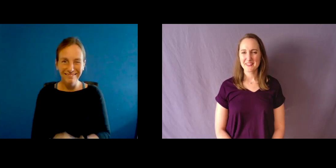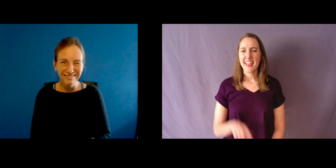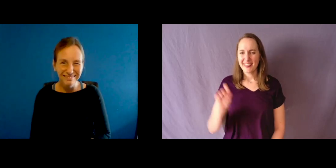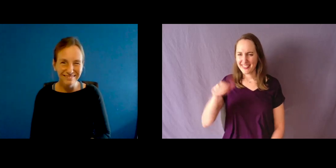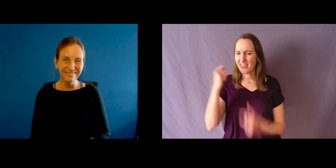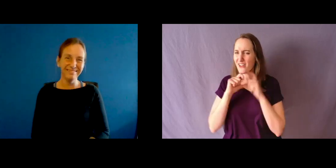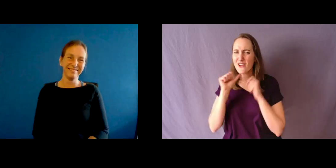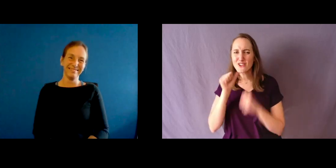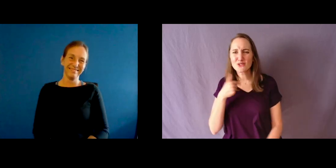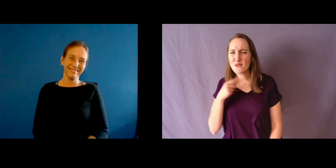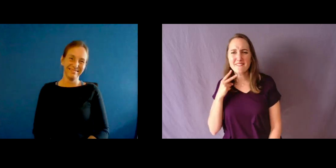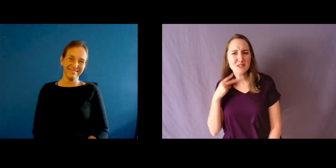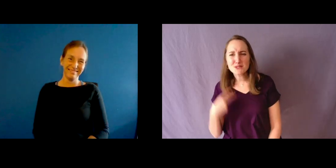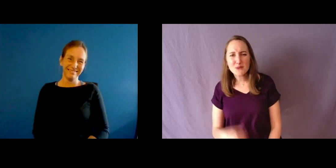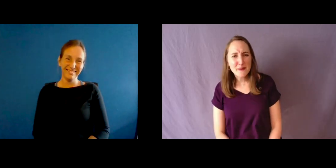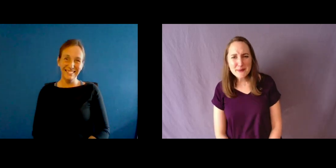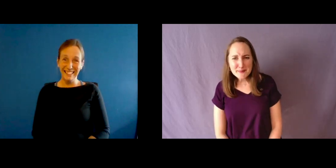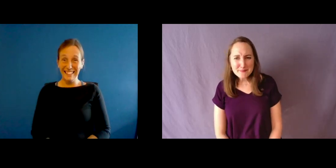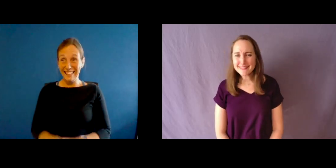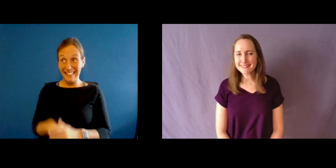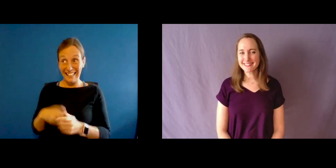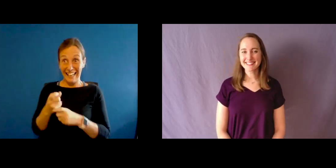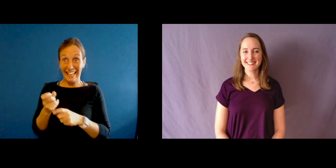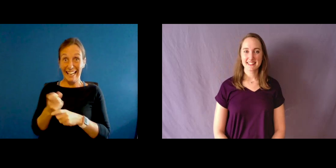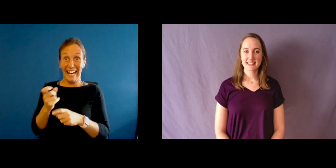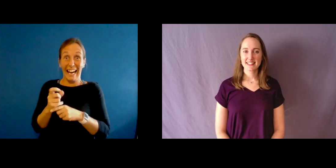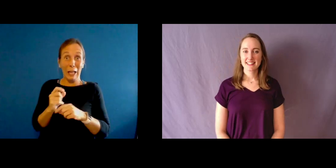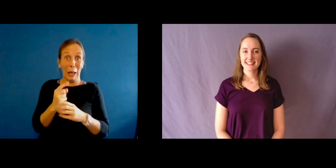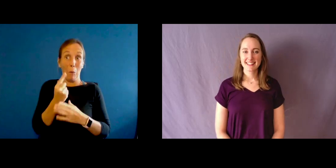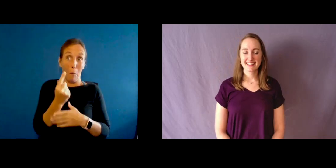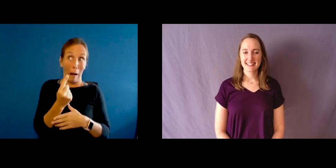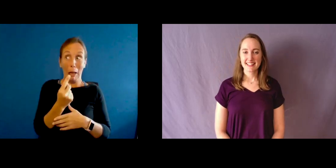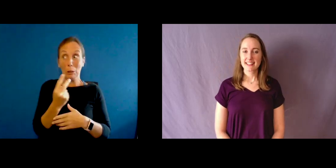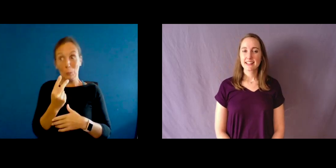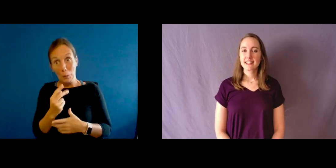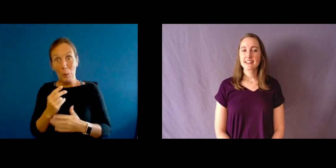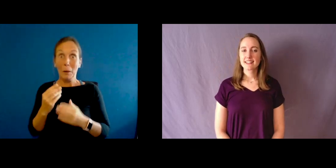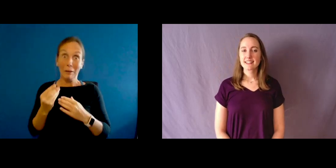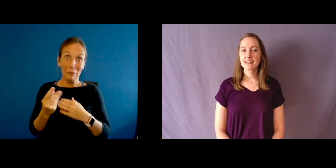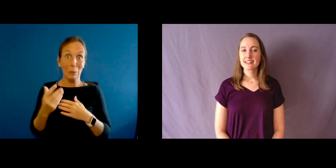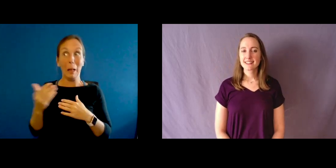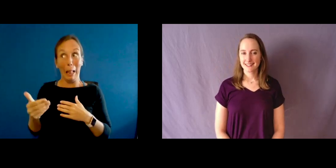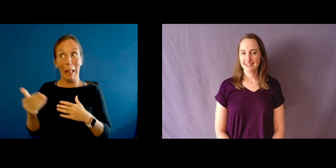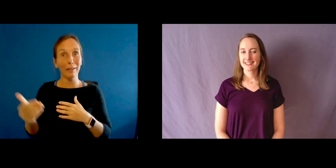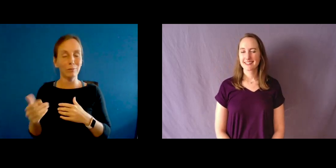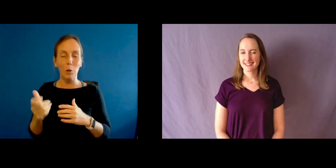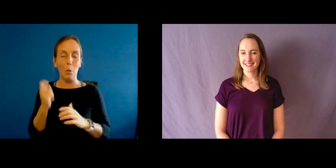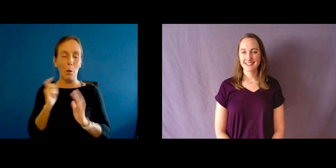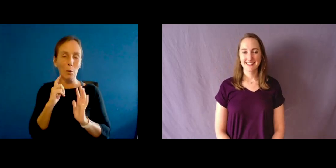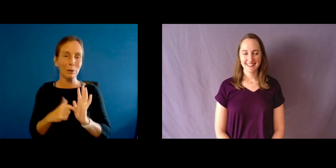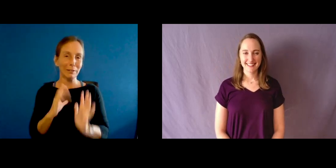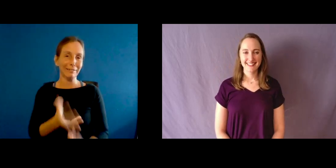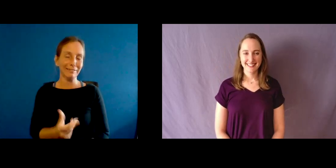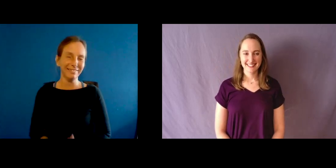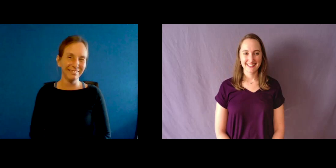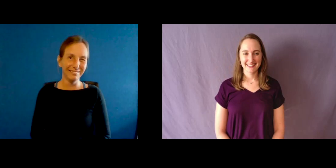Putting them in, if we do a little at a time, you won't notice. It'll be fine. All of a